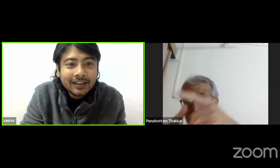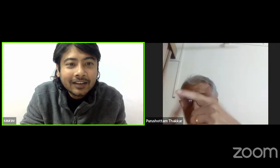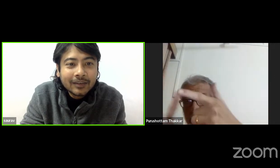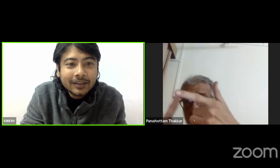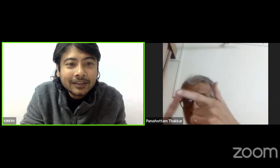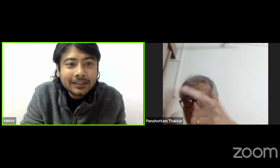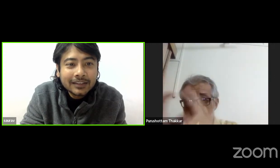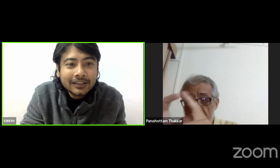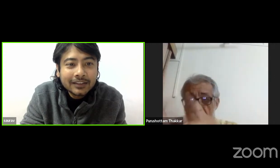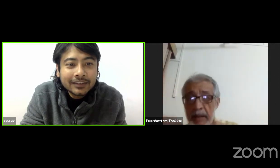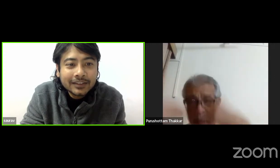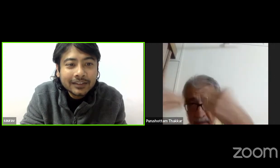Hello, Mataji, can you hear me?